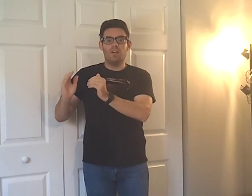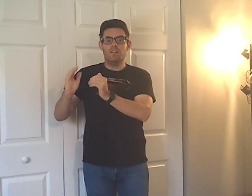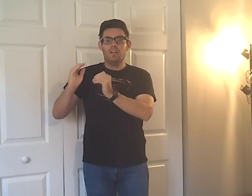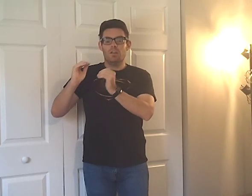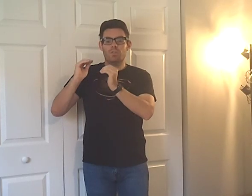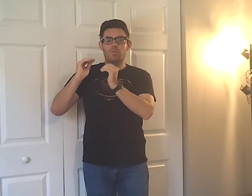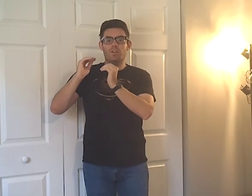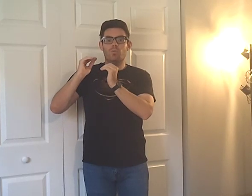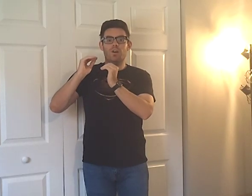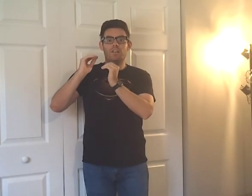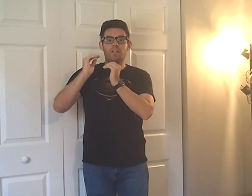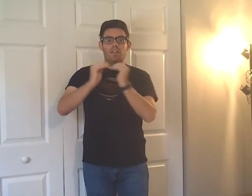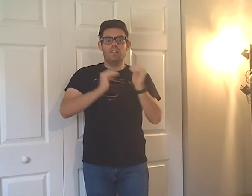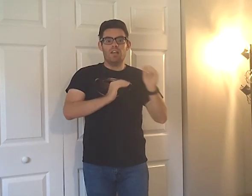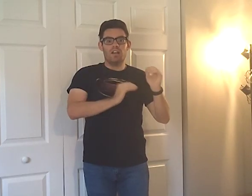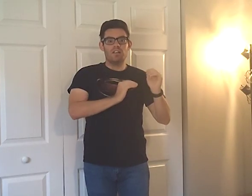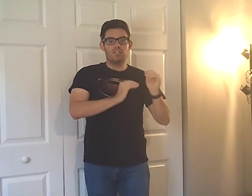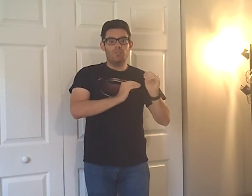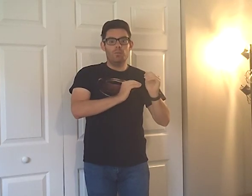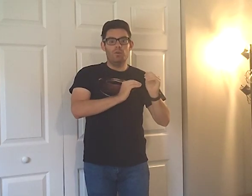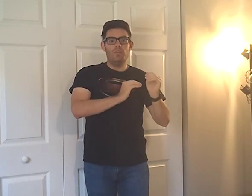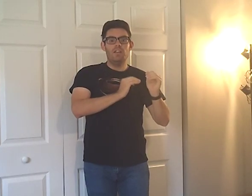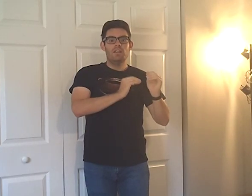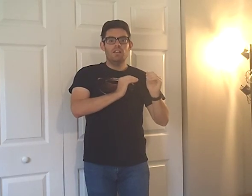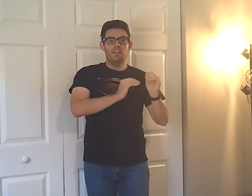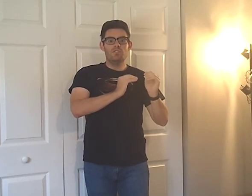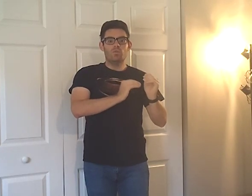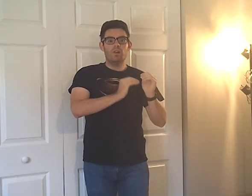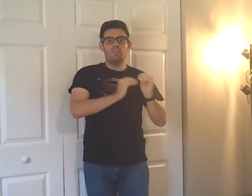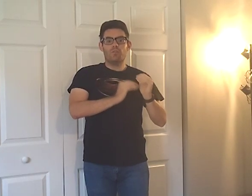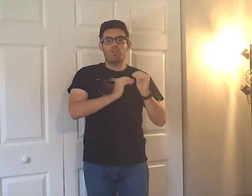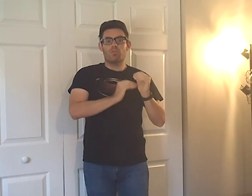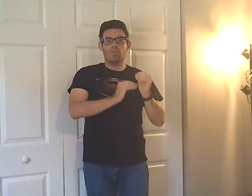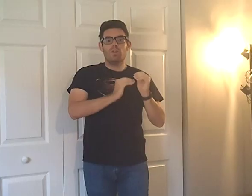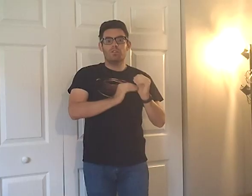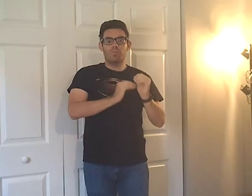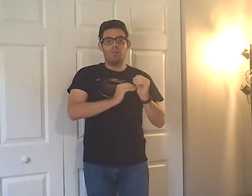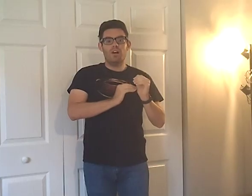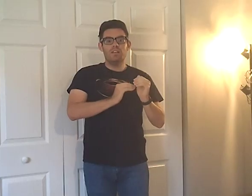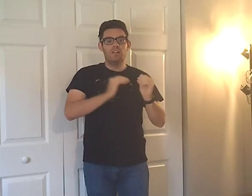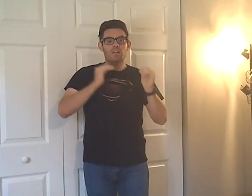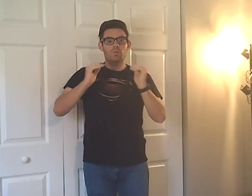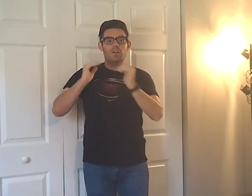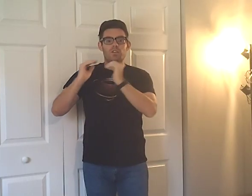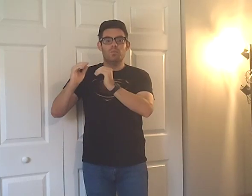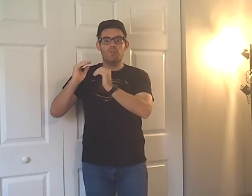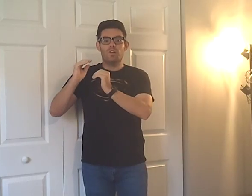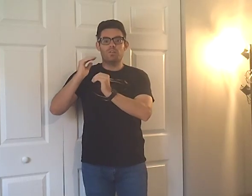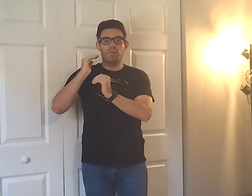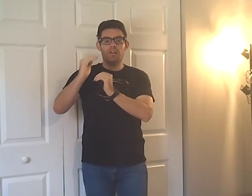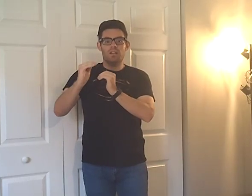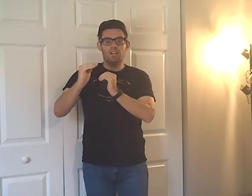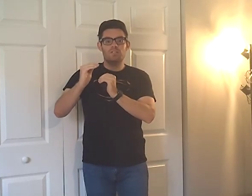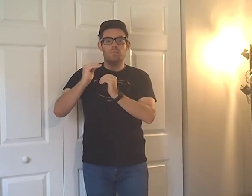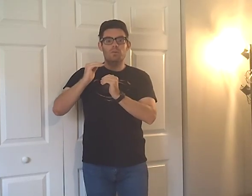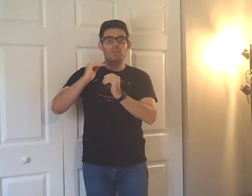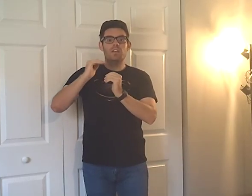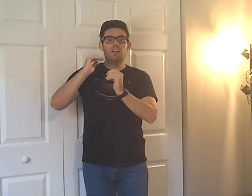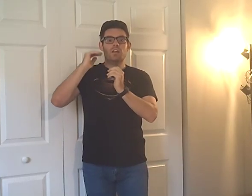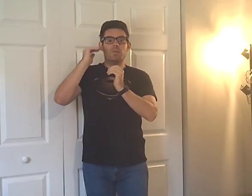plot, and really what you want in that kind of stuff in a movie, is you want it to further along the plot. You want it to move along the plot and enhance the movie and make it